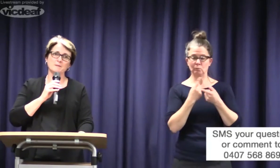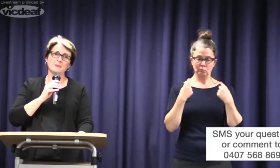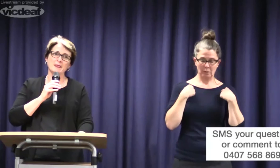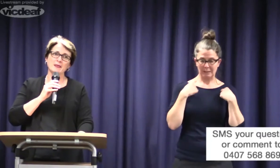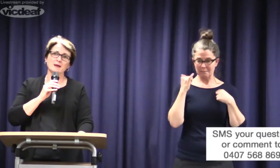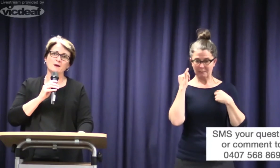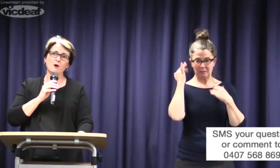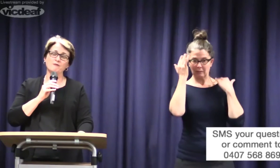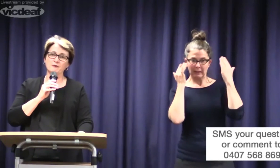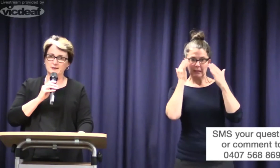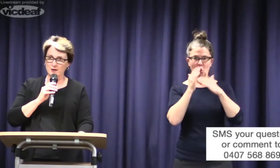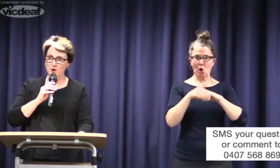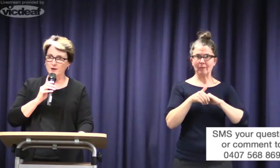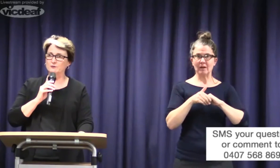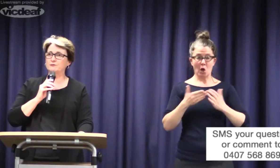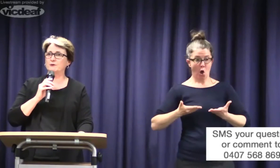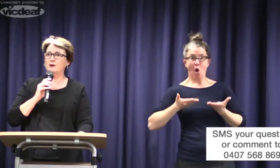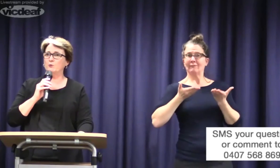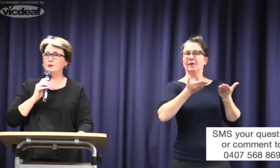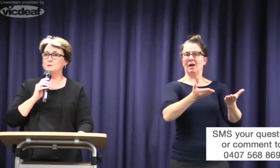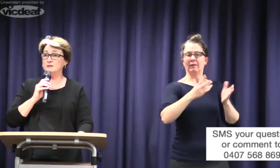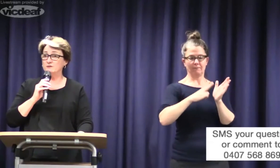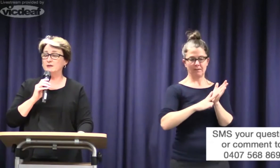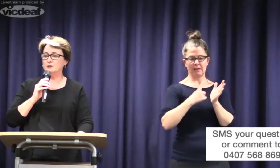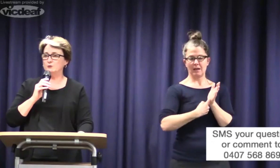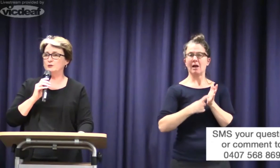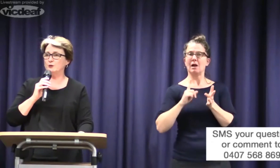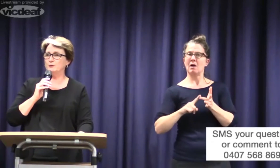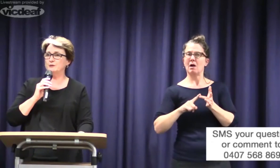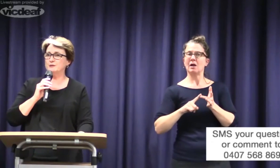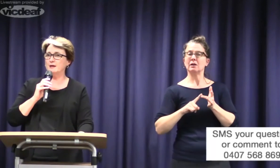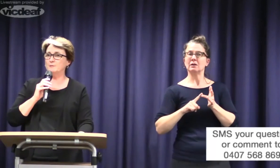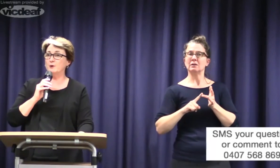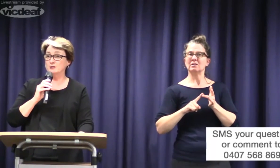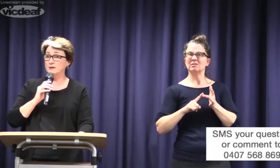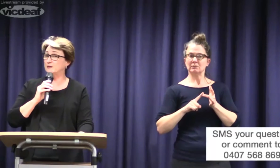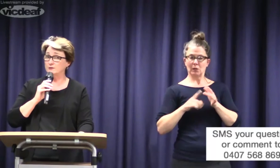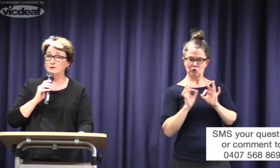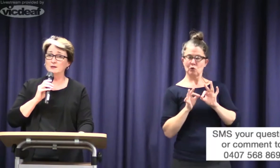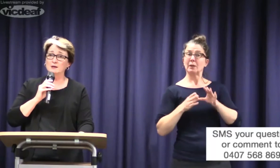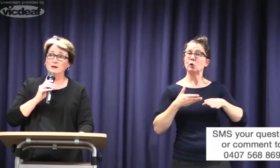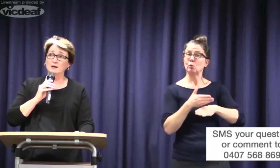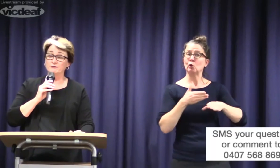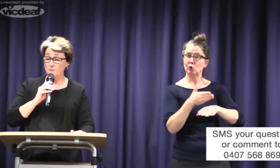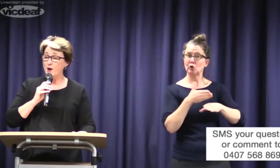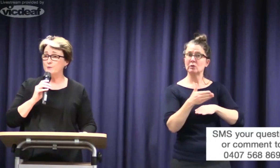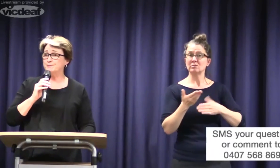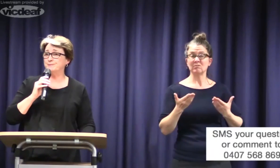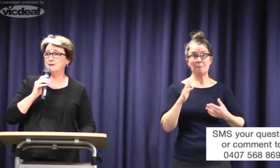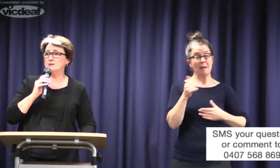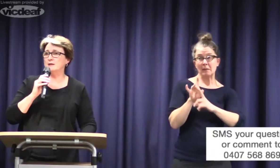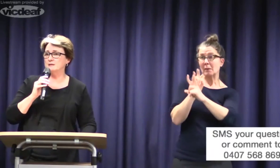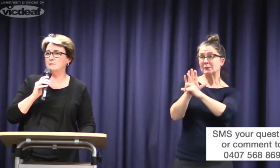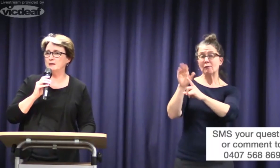of offering that kind of work specifically to interpreters, possibly even from